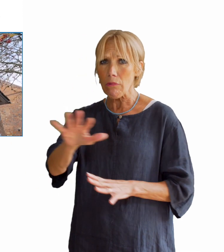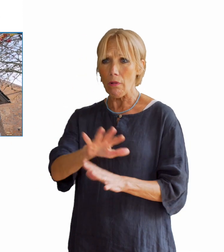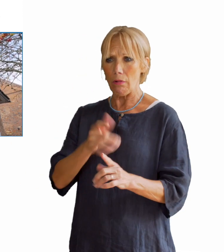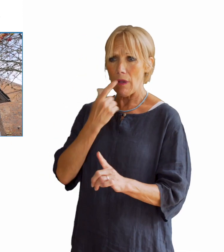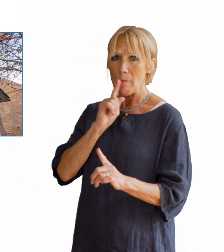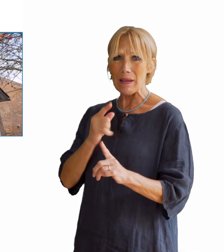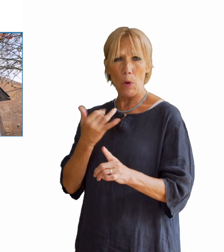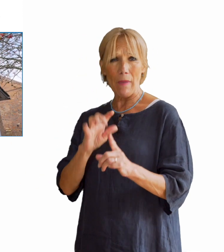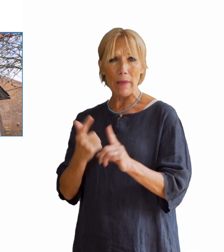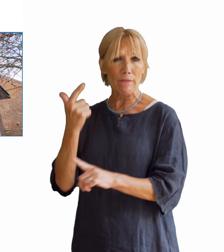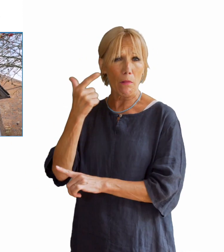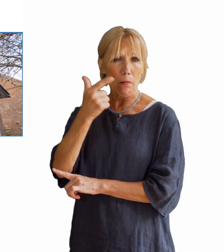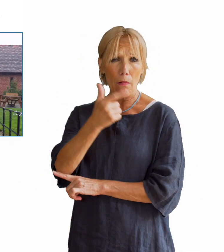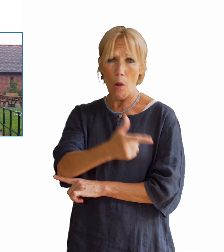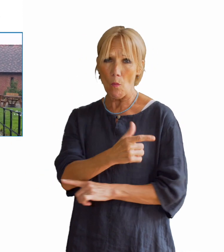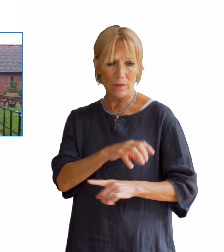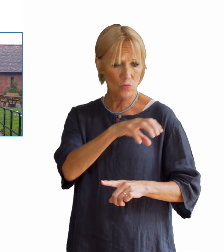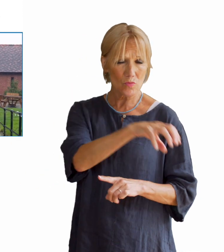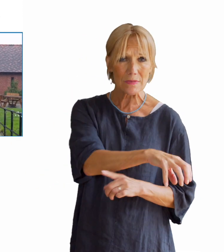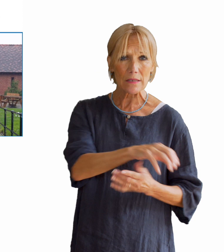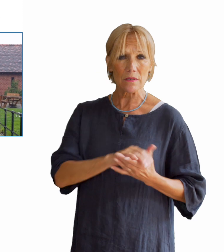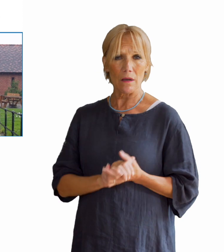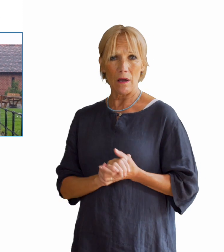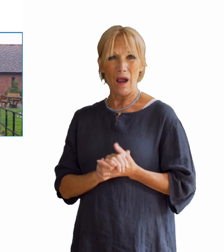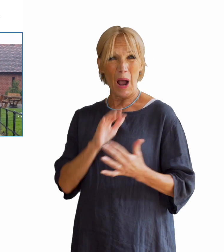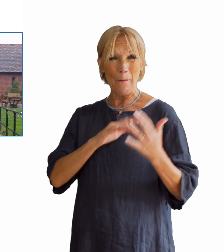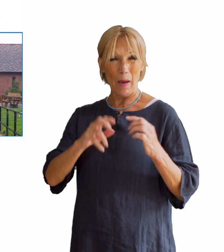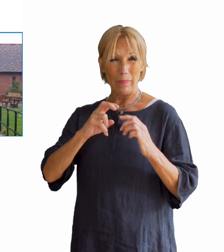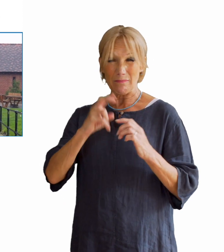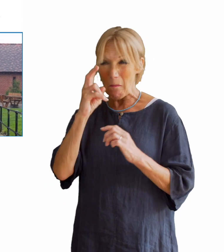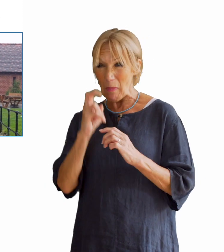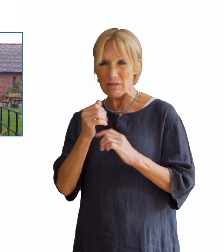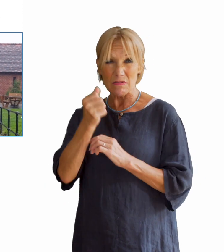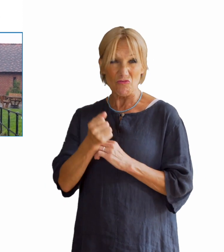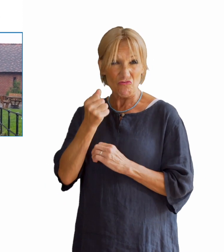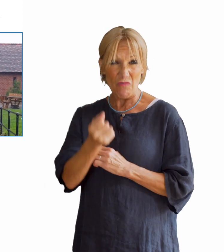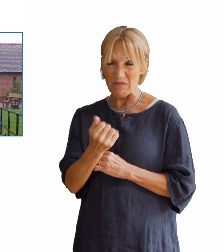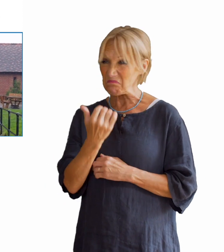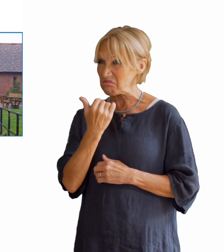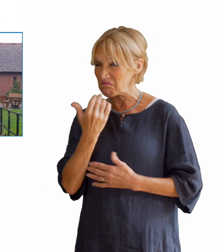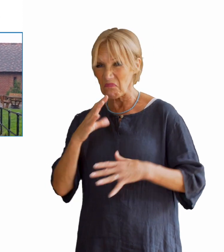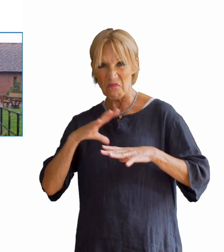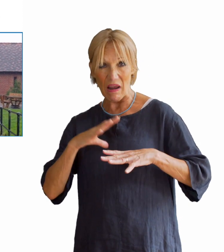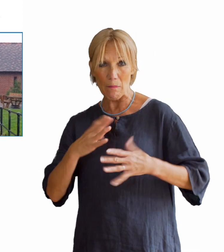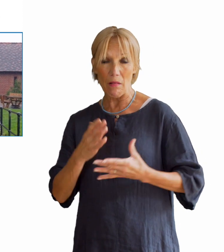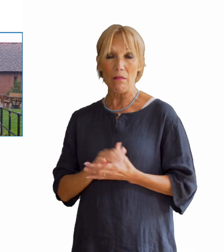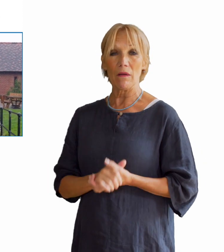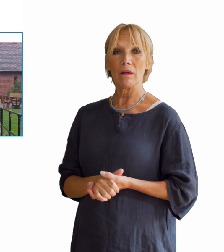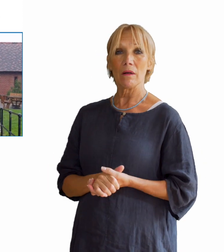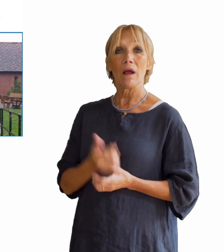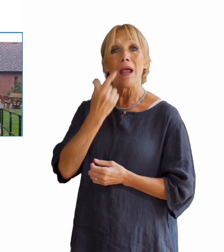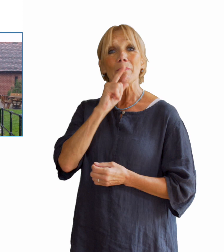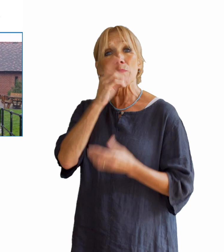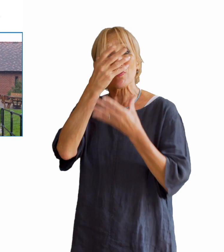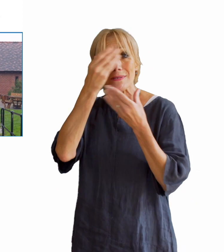more likely to have further to go between places, and public transport is less likely to be available. People living